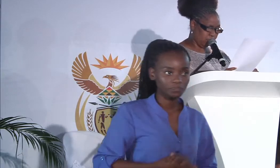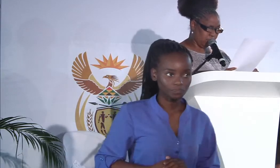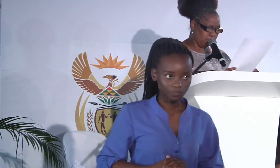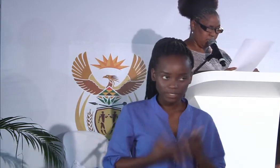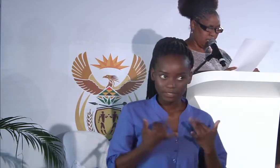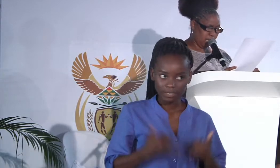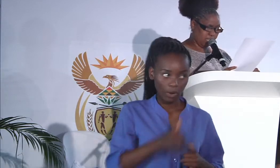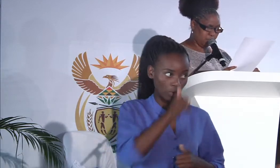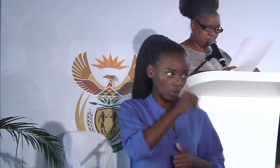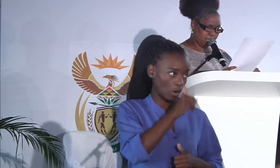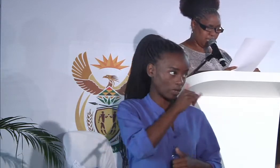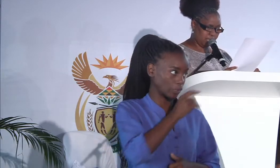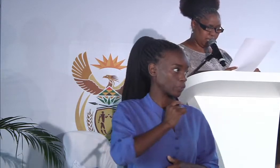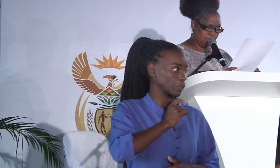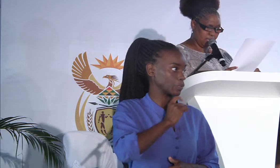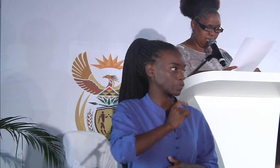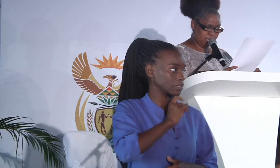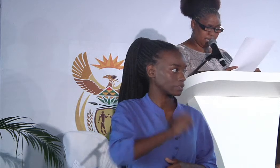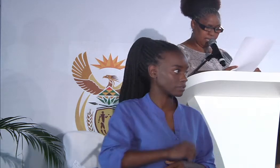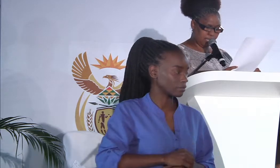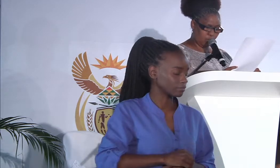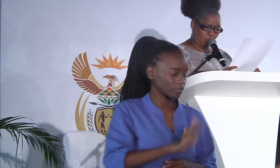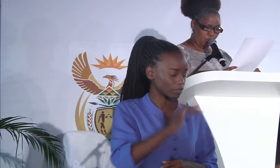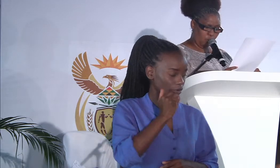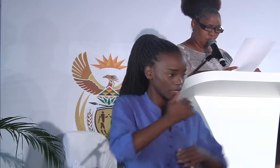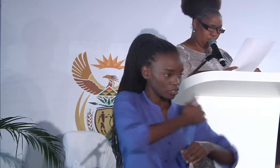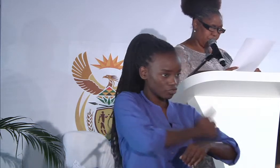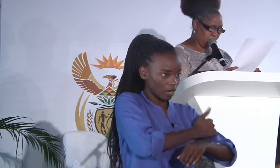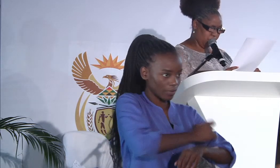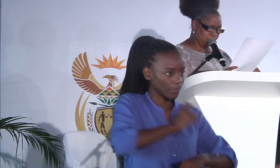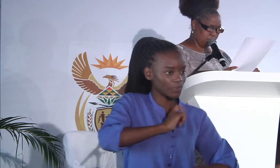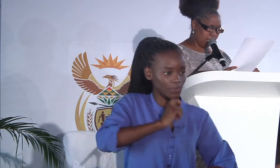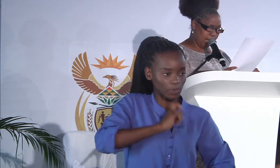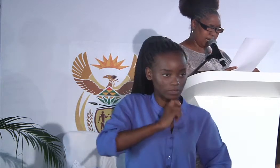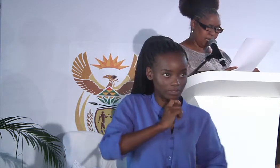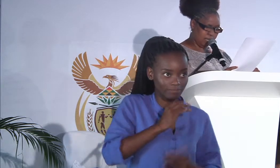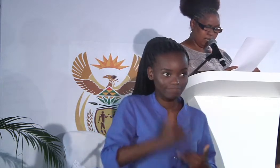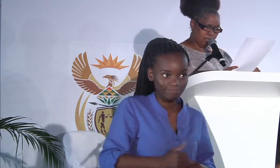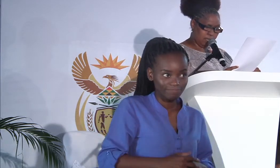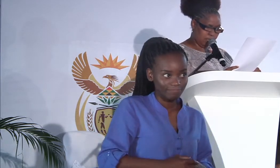use and possession is at the core of the world drug